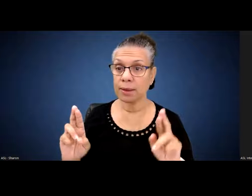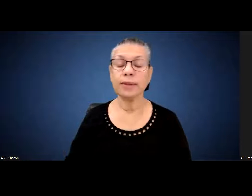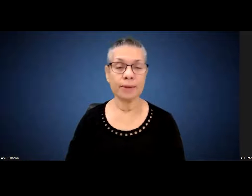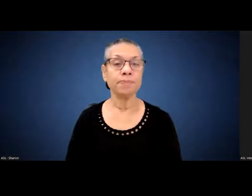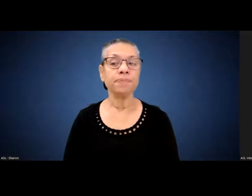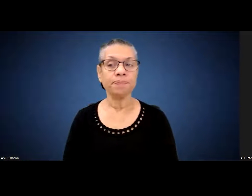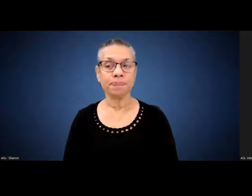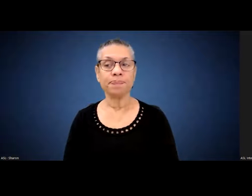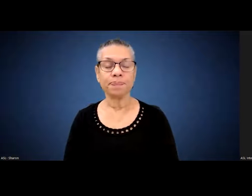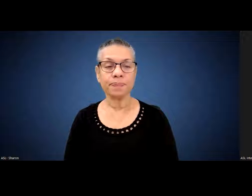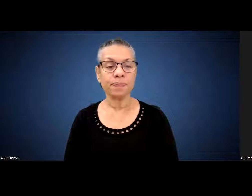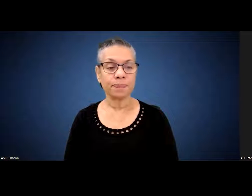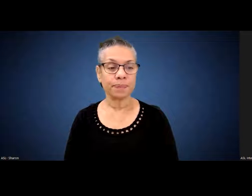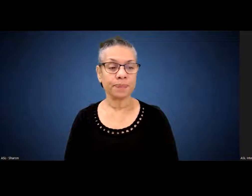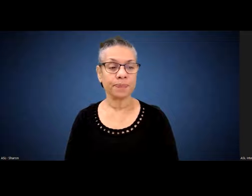That sounds.